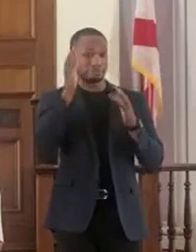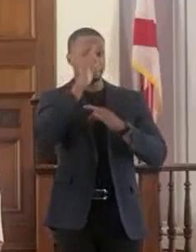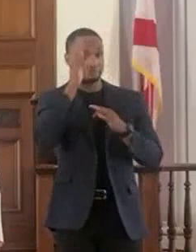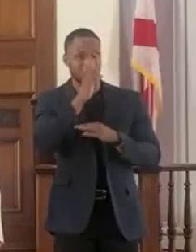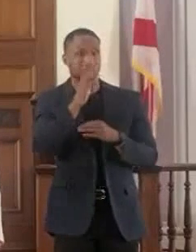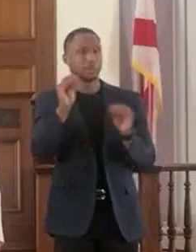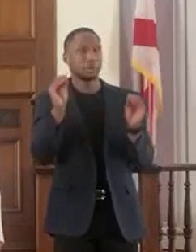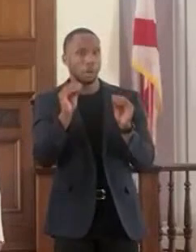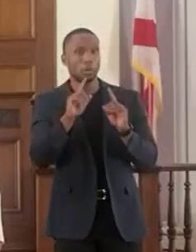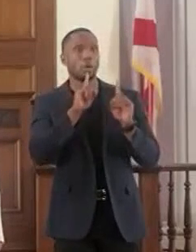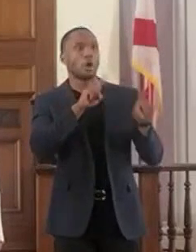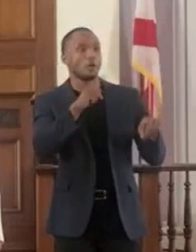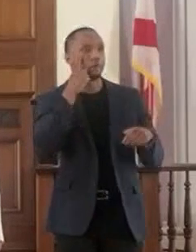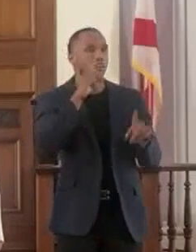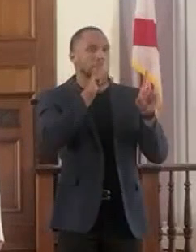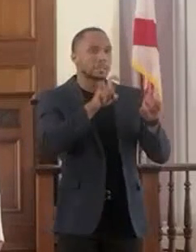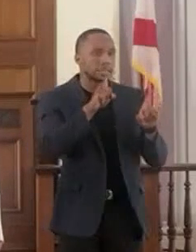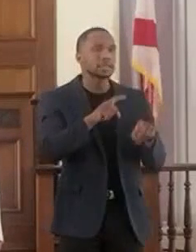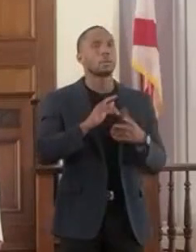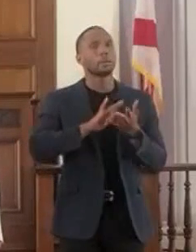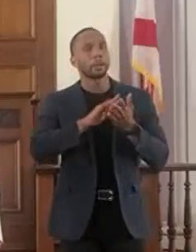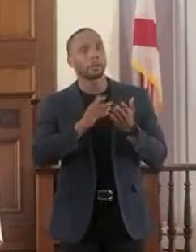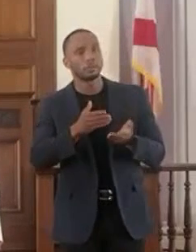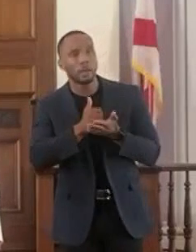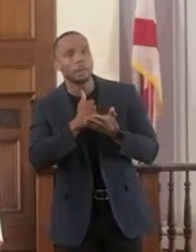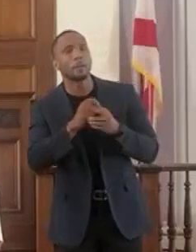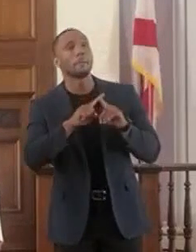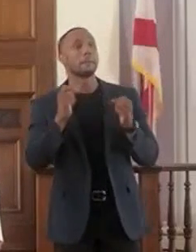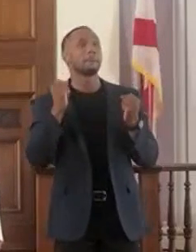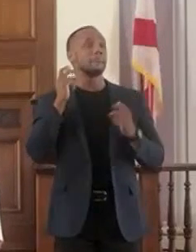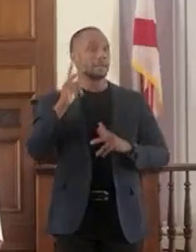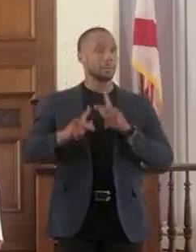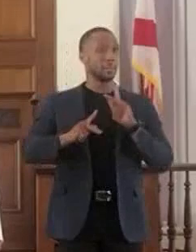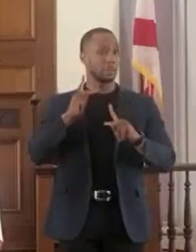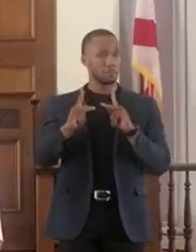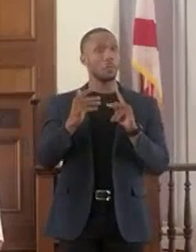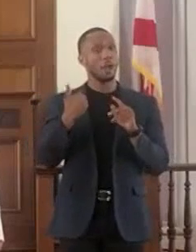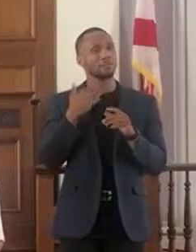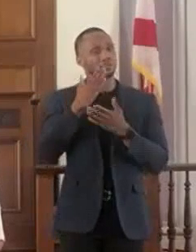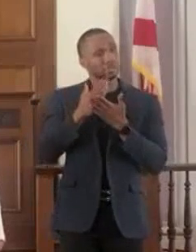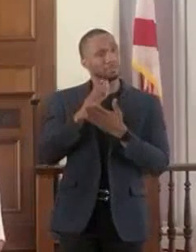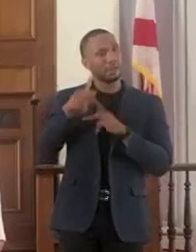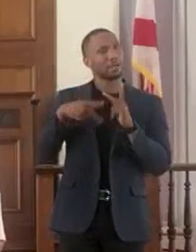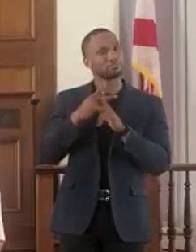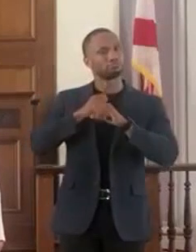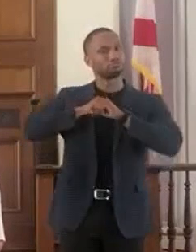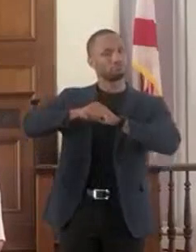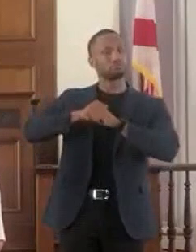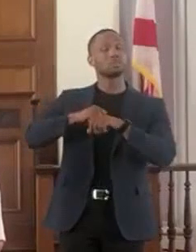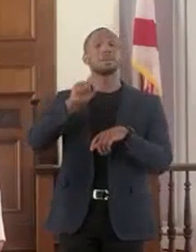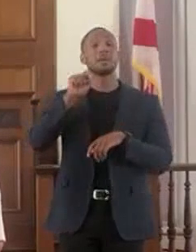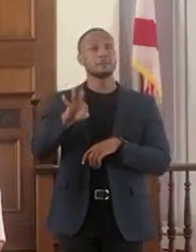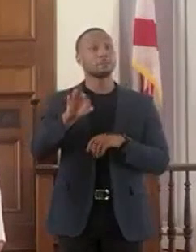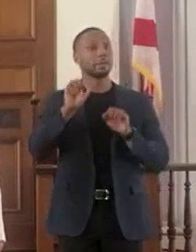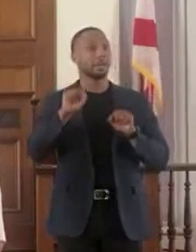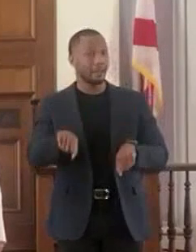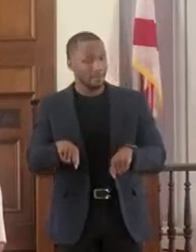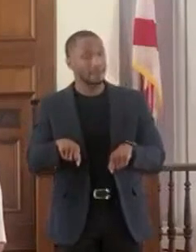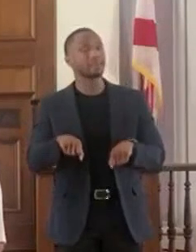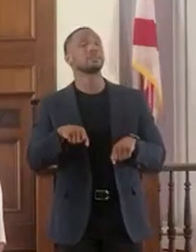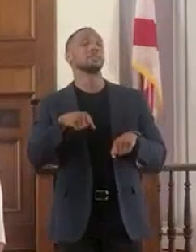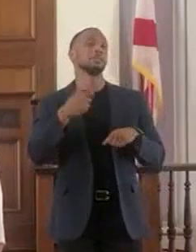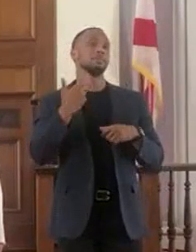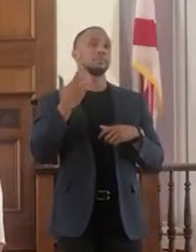haven't come to medical attention, but there's certainly a large pool of people who also have some immunity. And then if we're able to